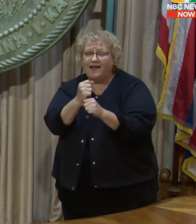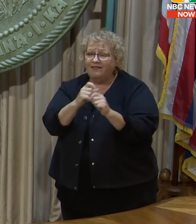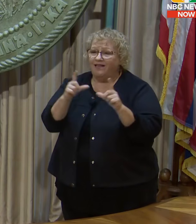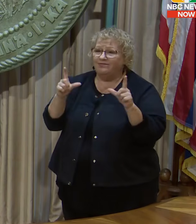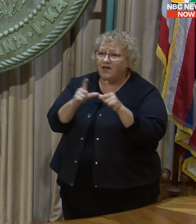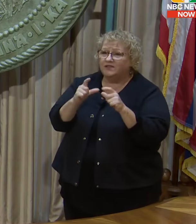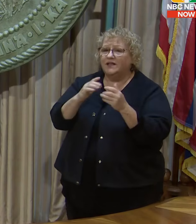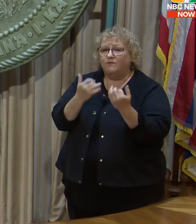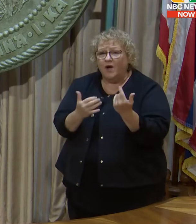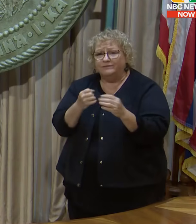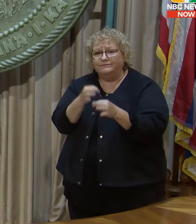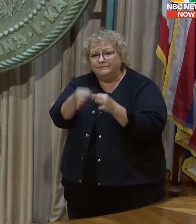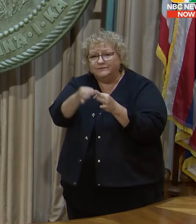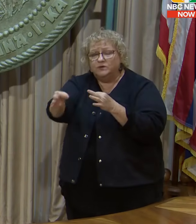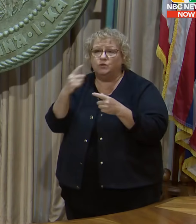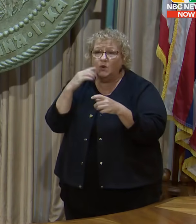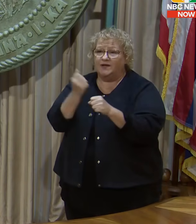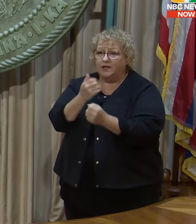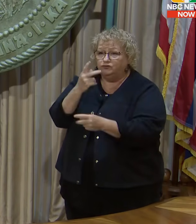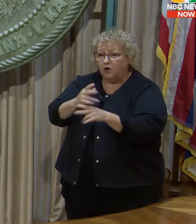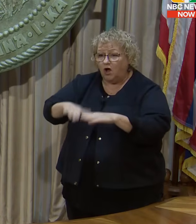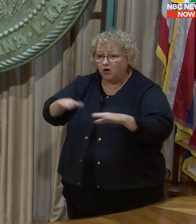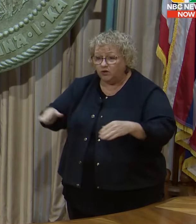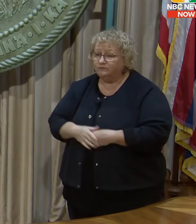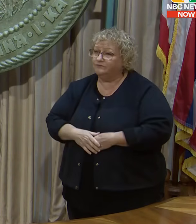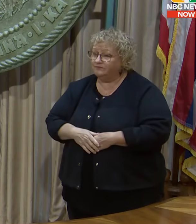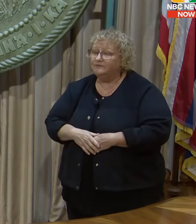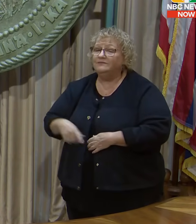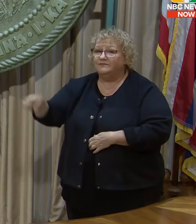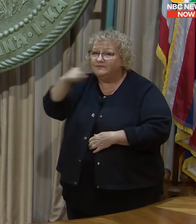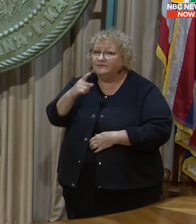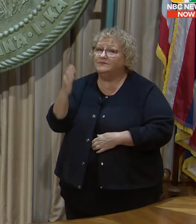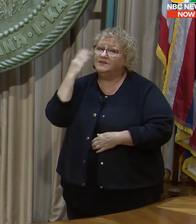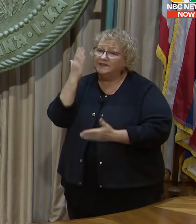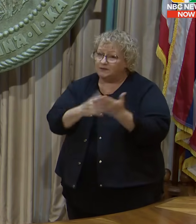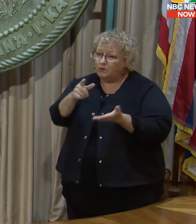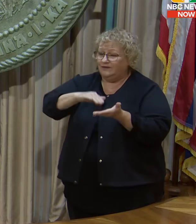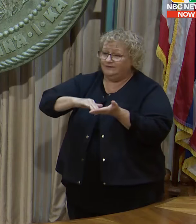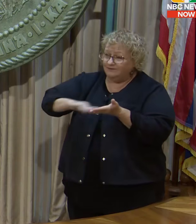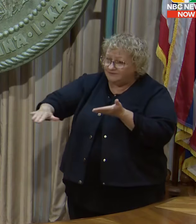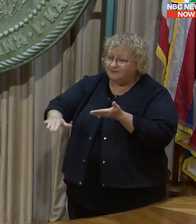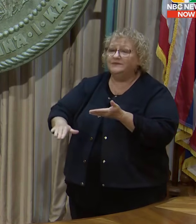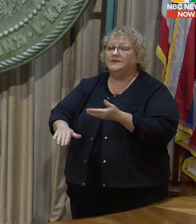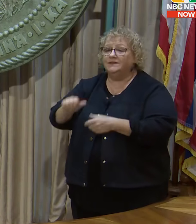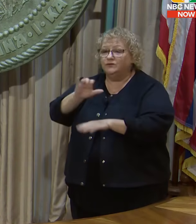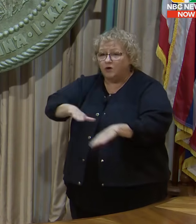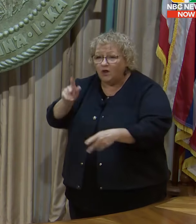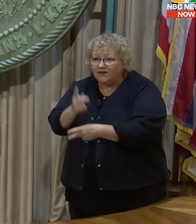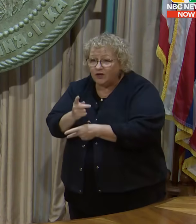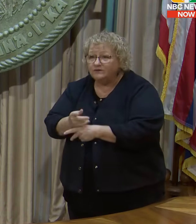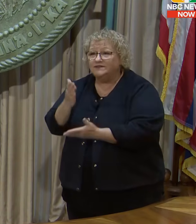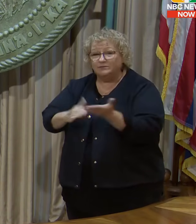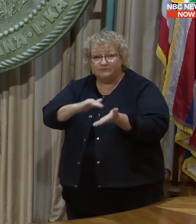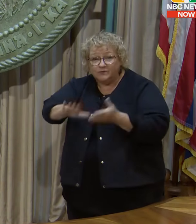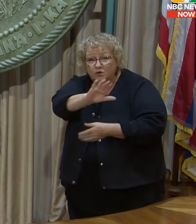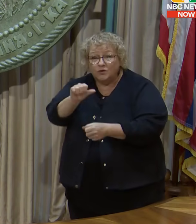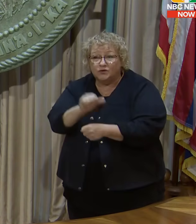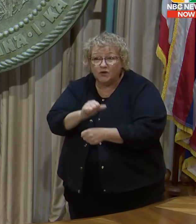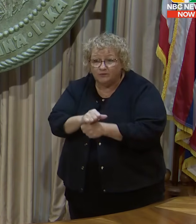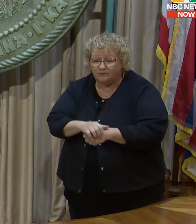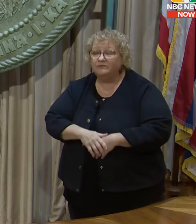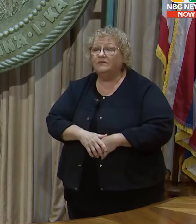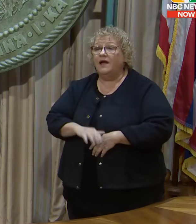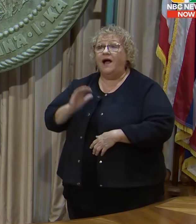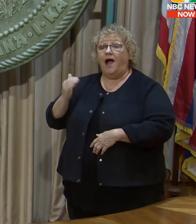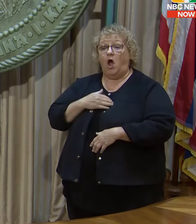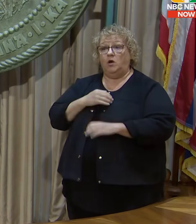we know that many of you have lost jobs or been furloughed due to this crisis. This order will help